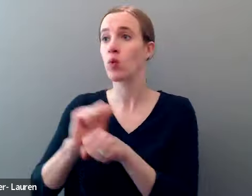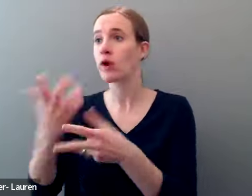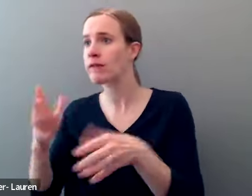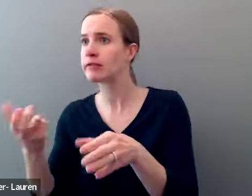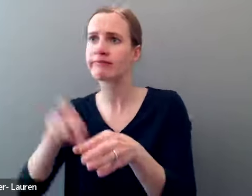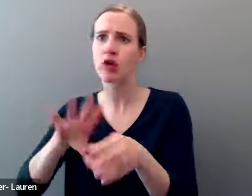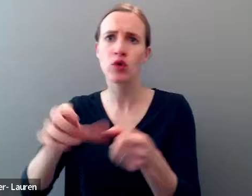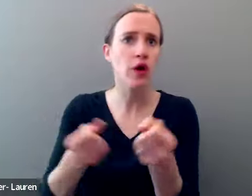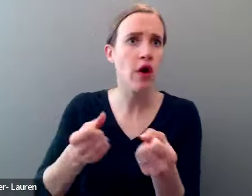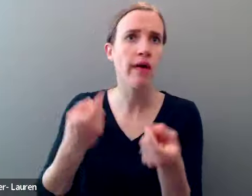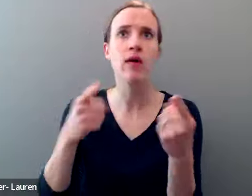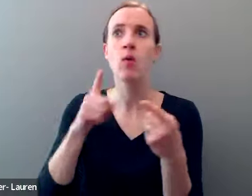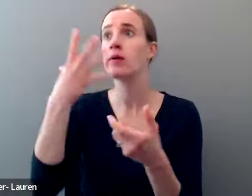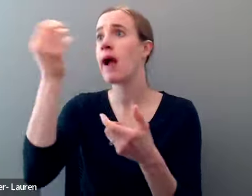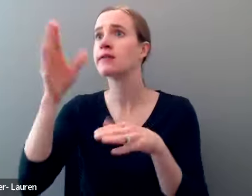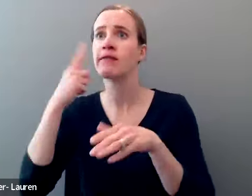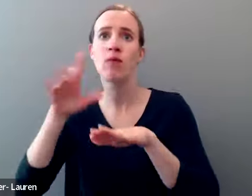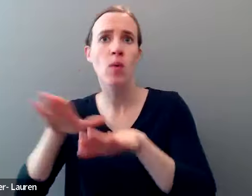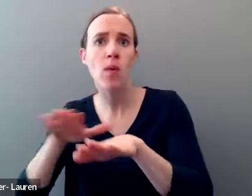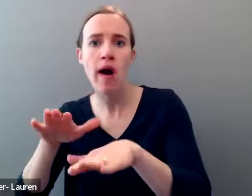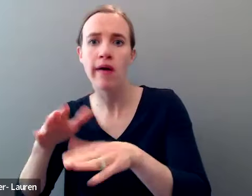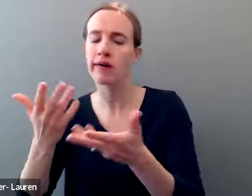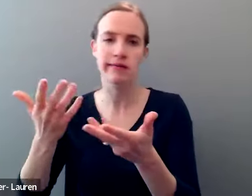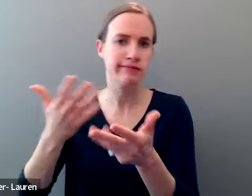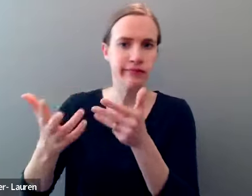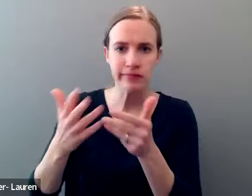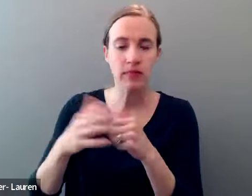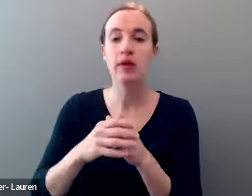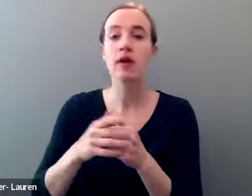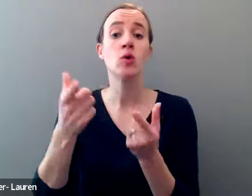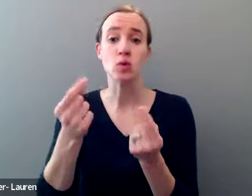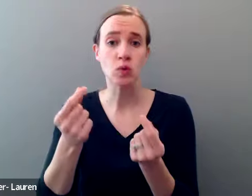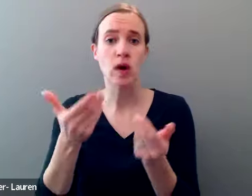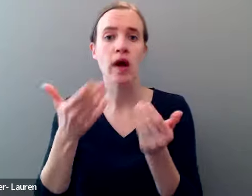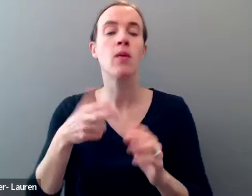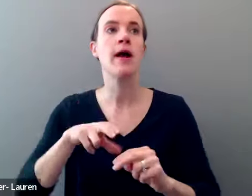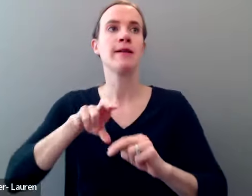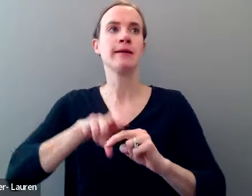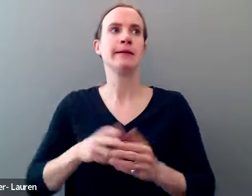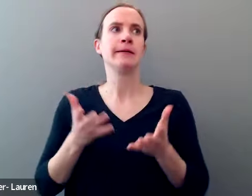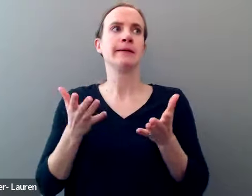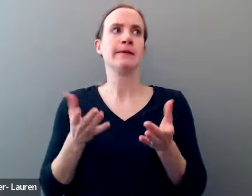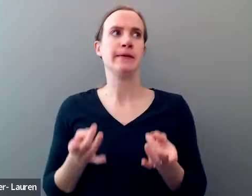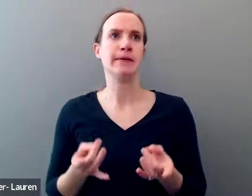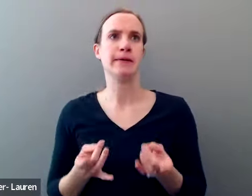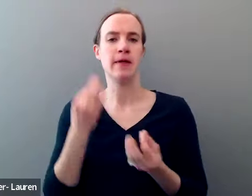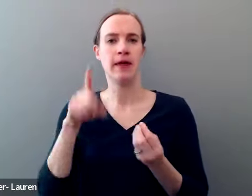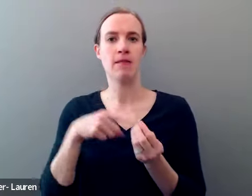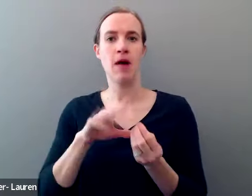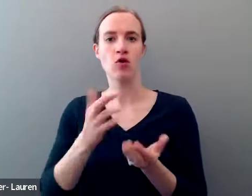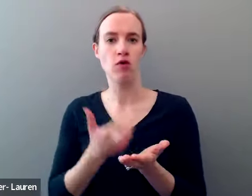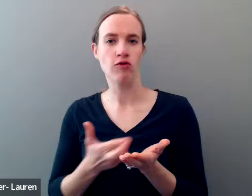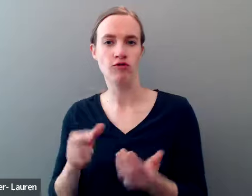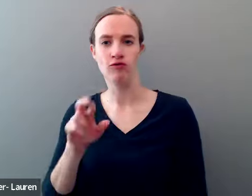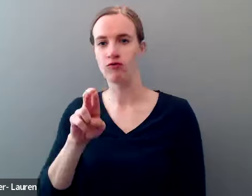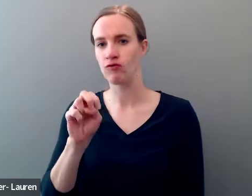walking home, or whatever, however you get home, take the bus. Just sit and for a minute, do your resource. But the more